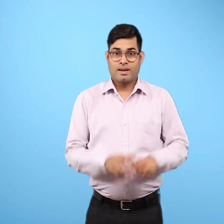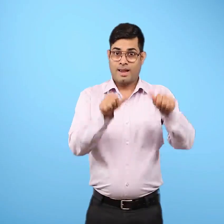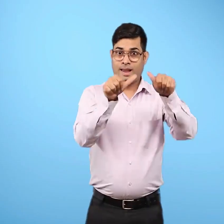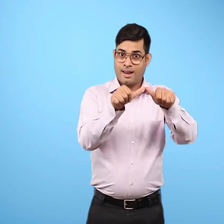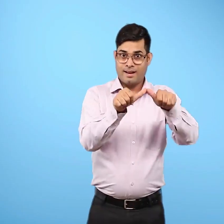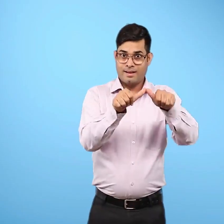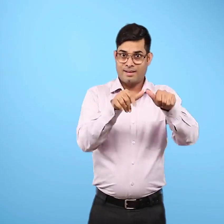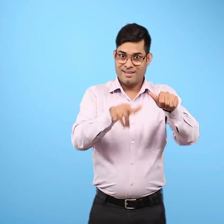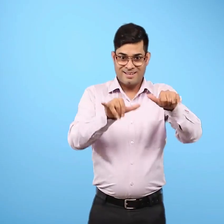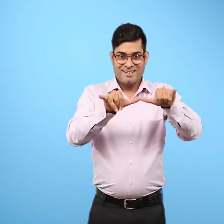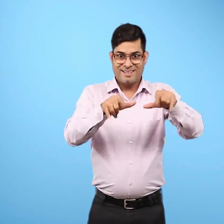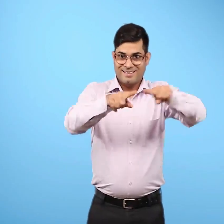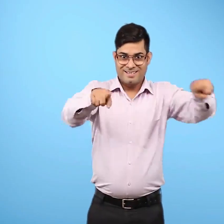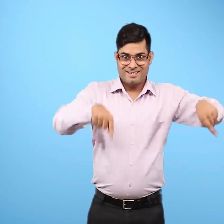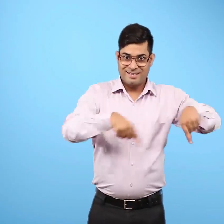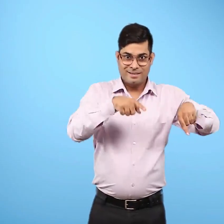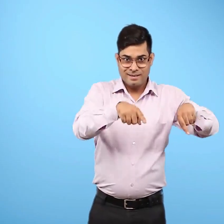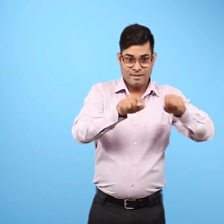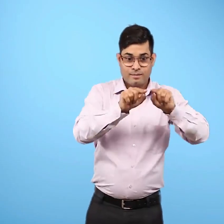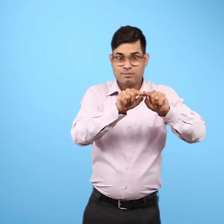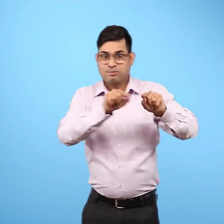Field A dash square meters.